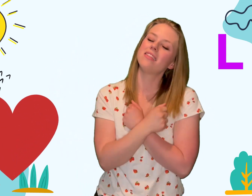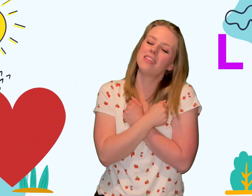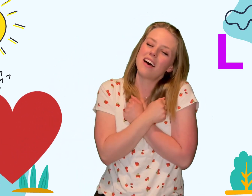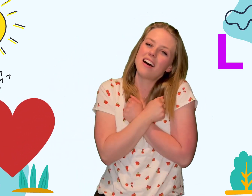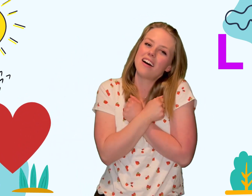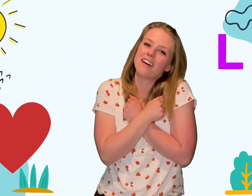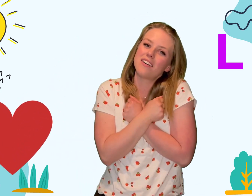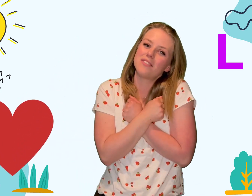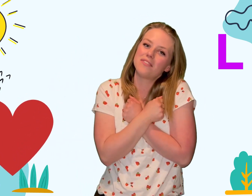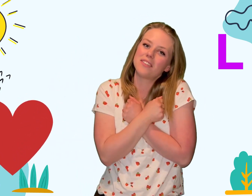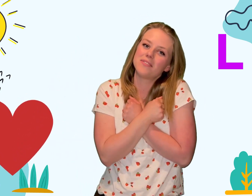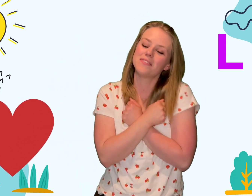Love.